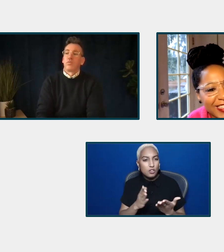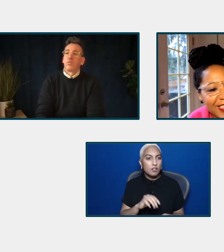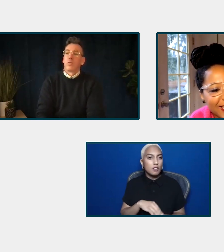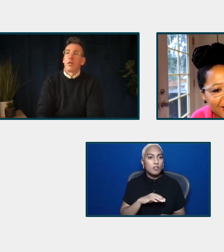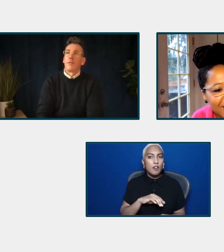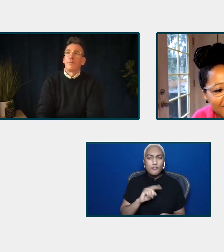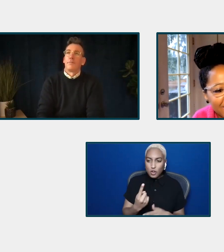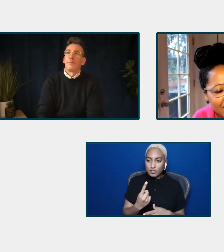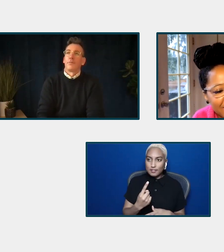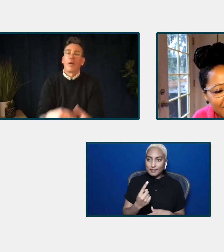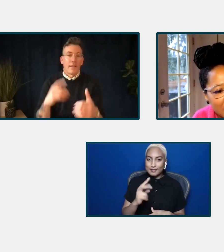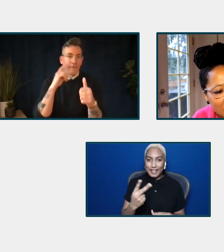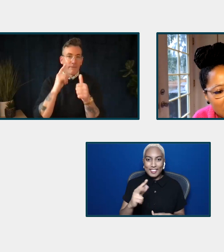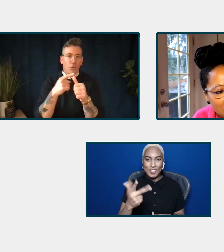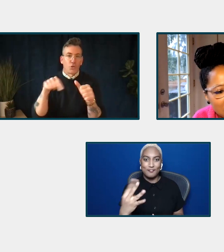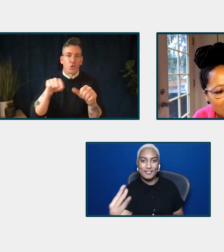Oof.